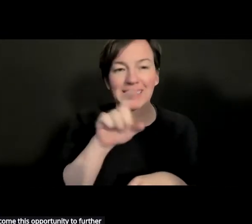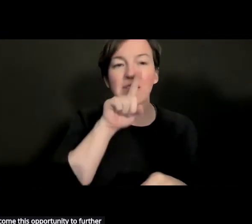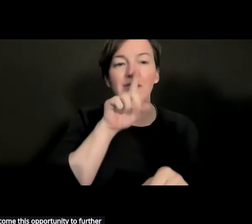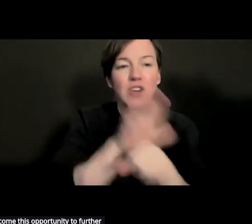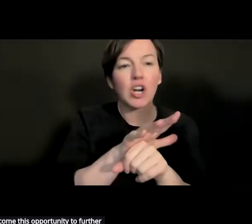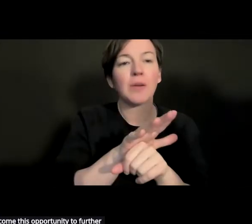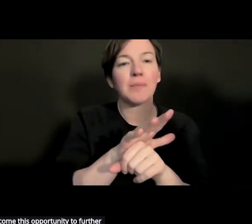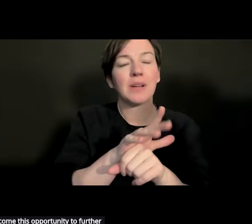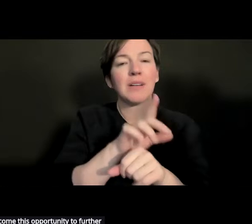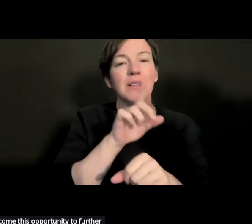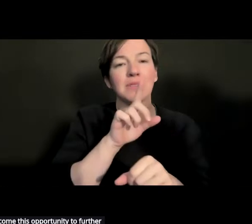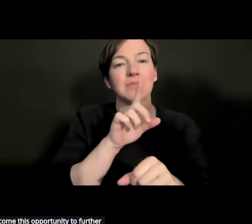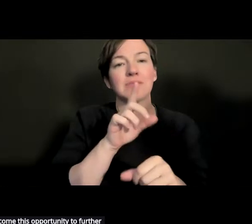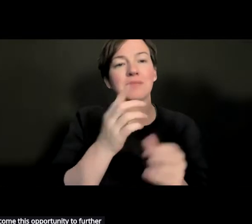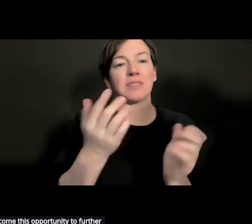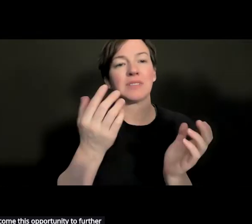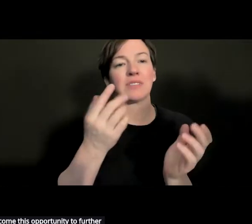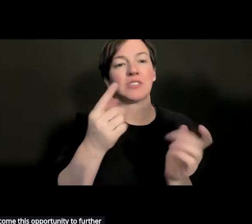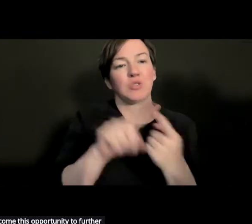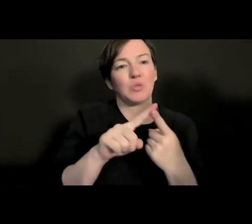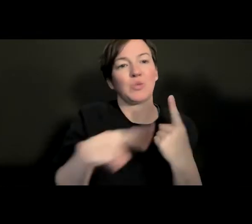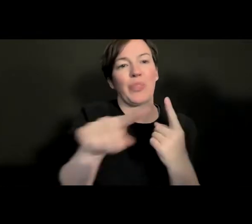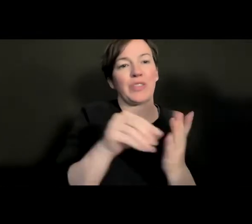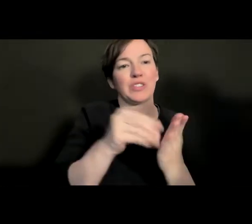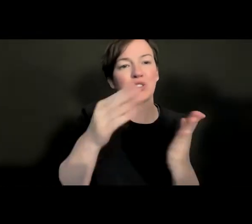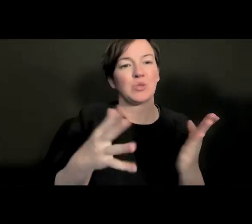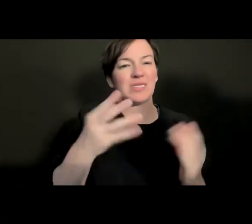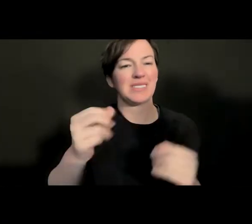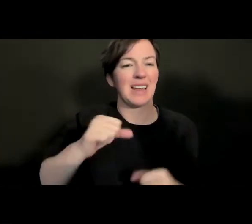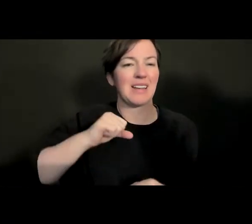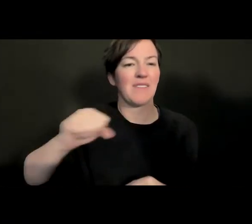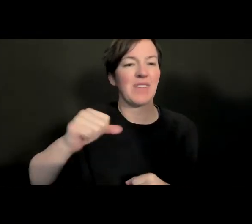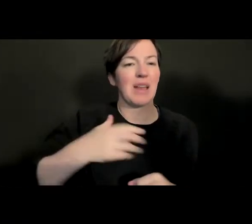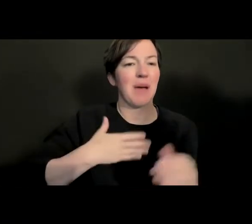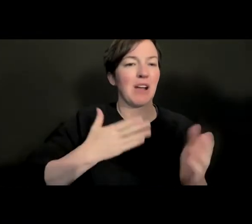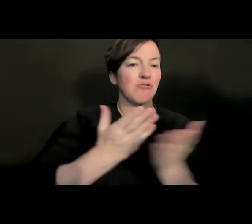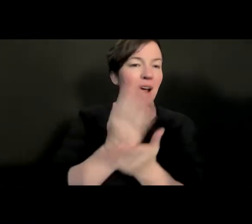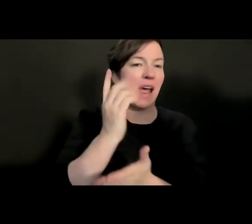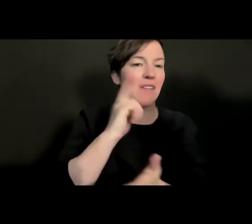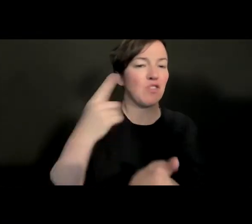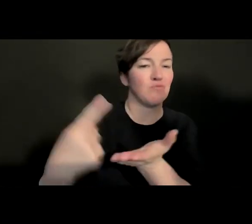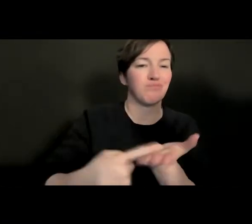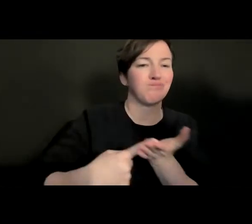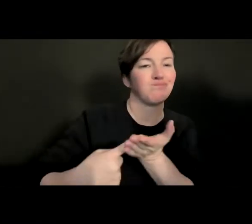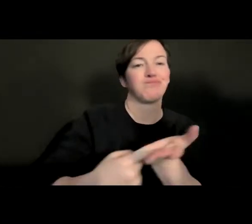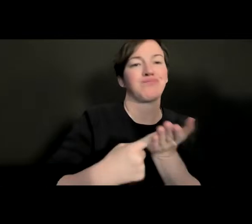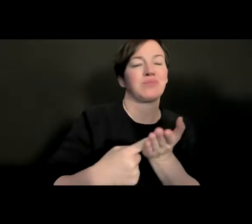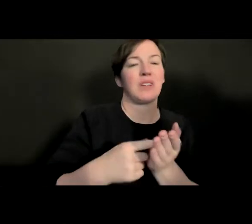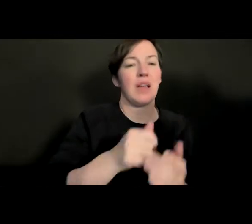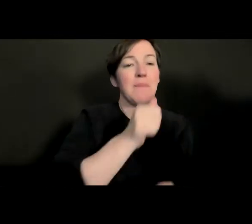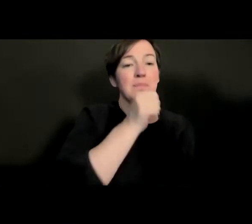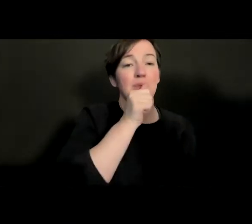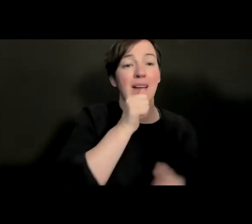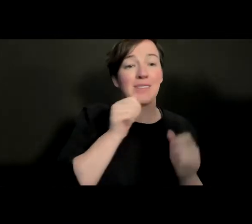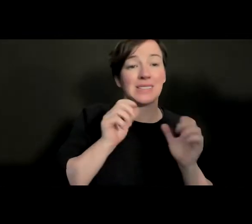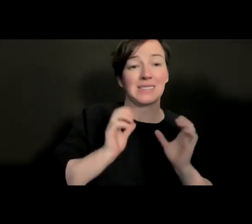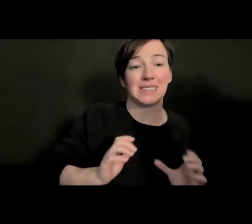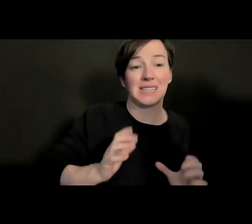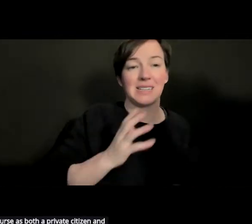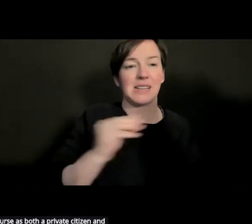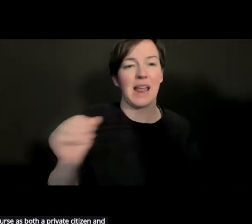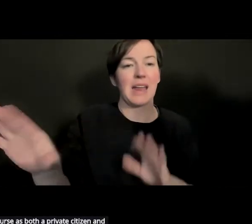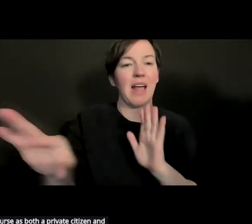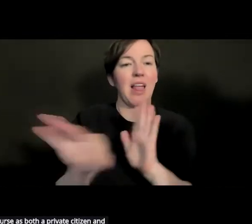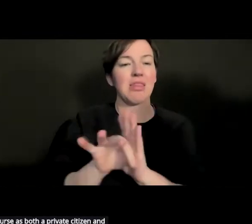our students and defend my right to engage in open discourse as both a private citizen and an elected official.